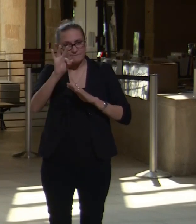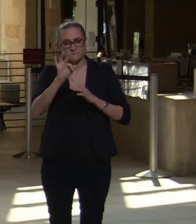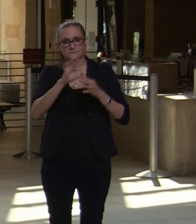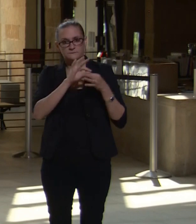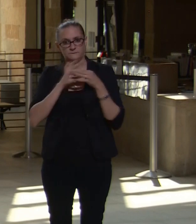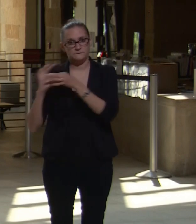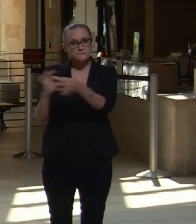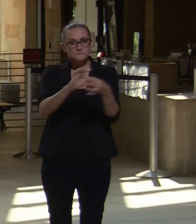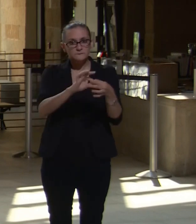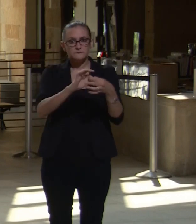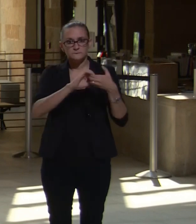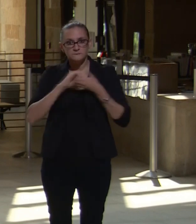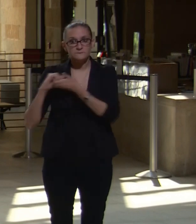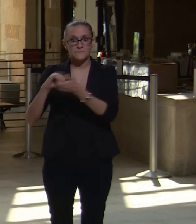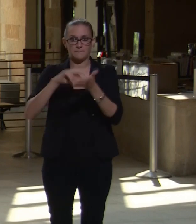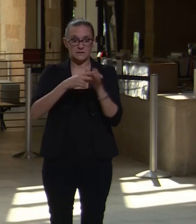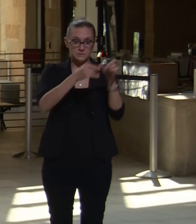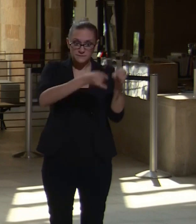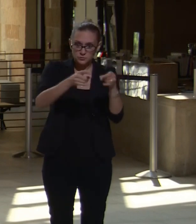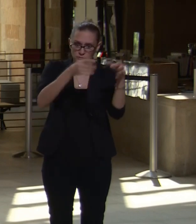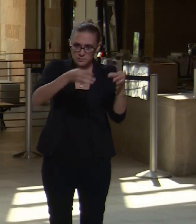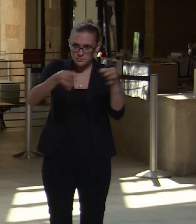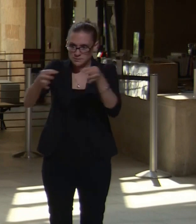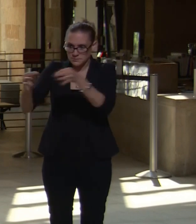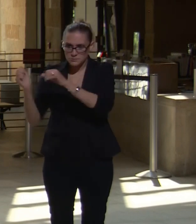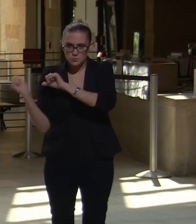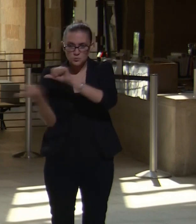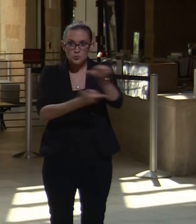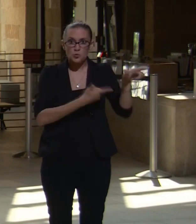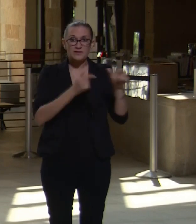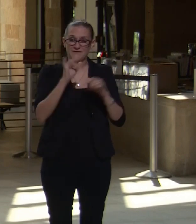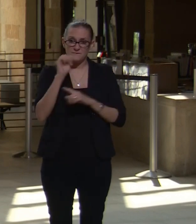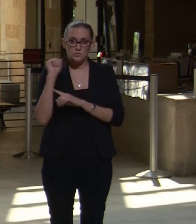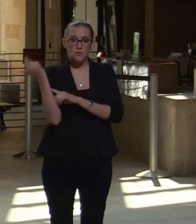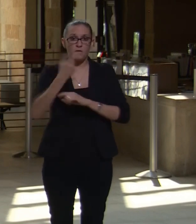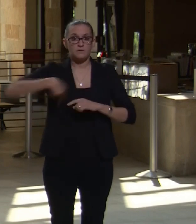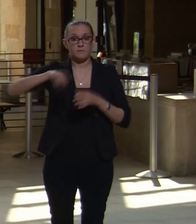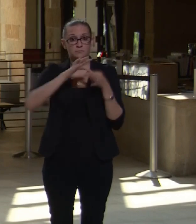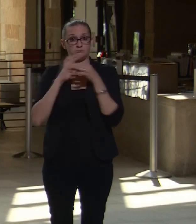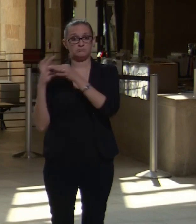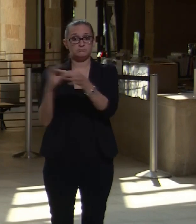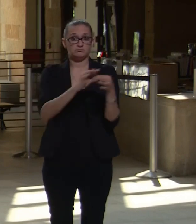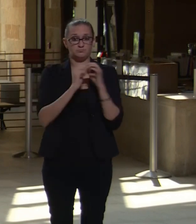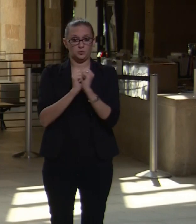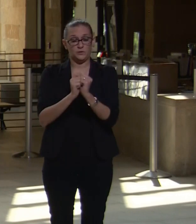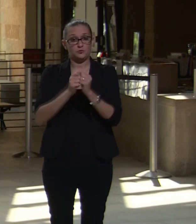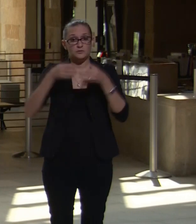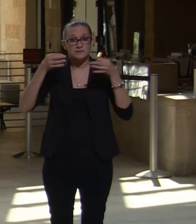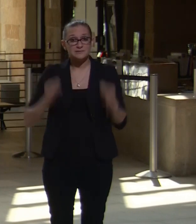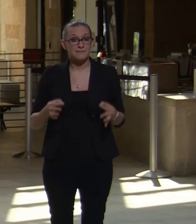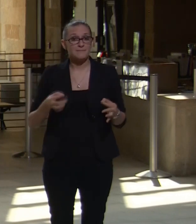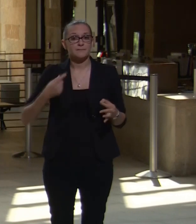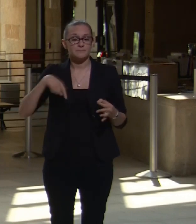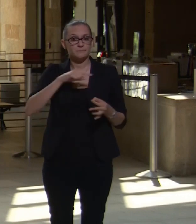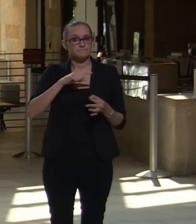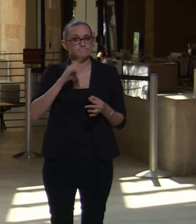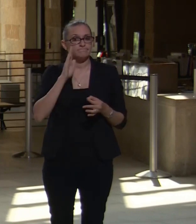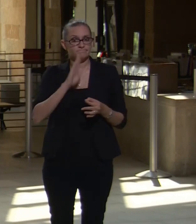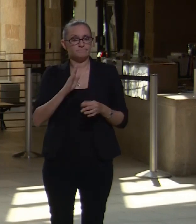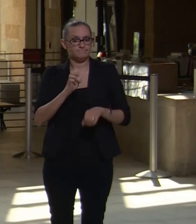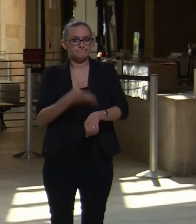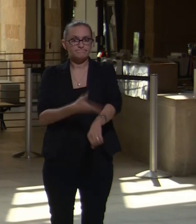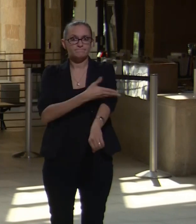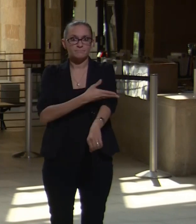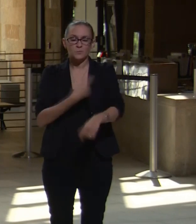collectively, which means individually, but if all of us together decide that we're going to do better we